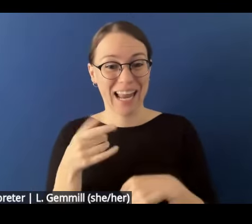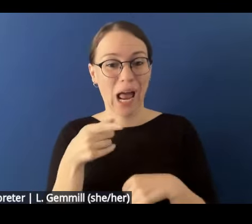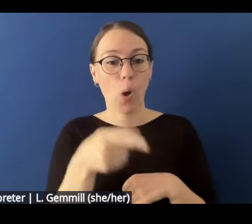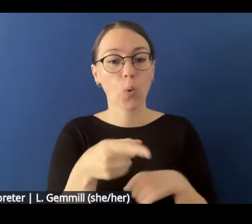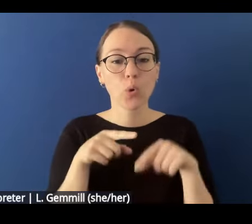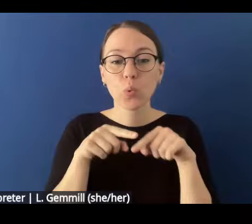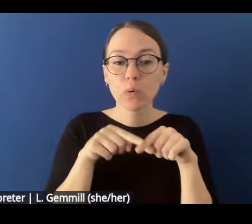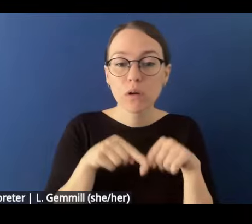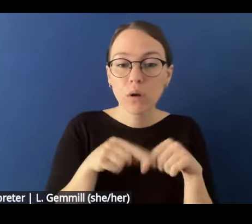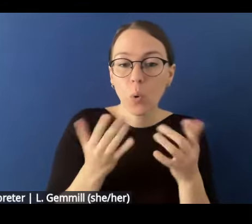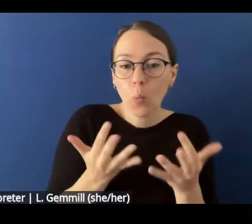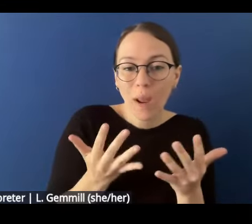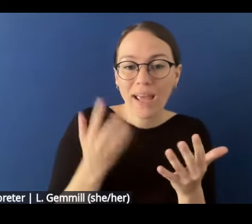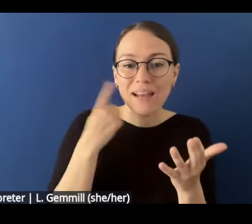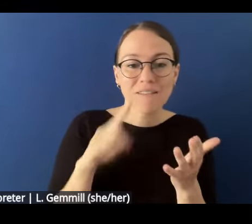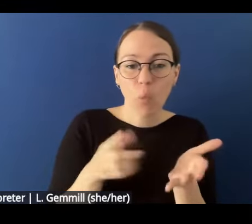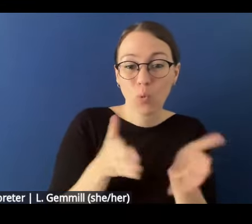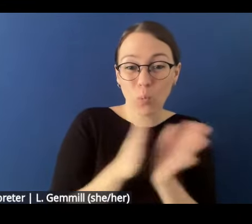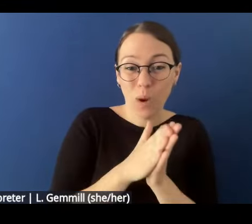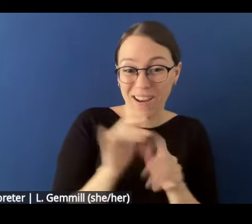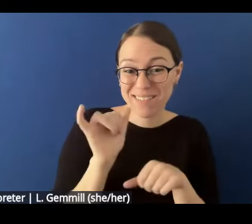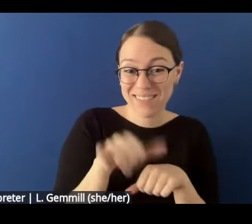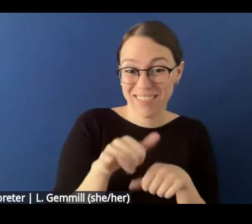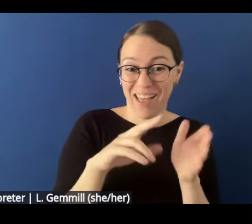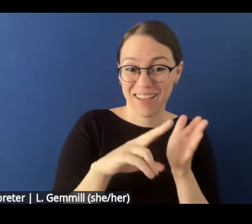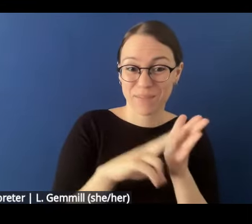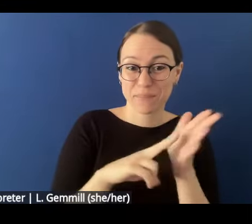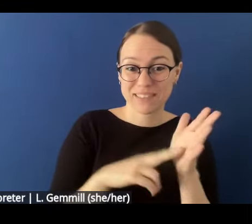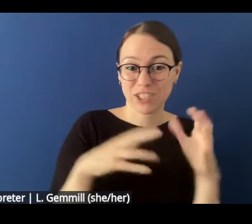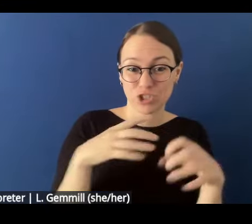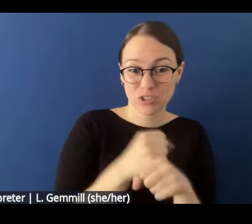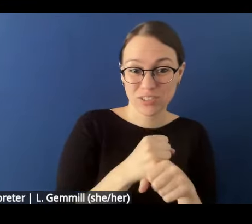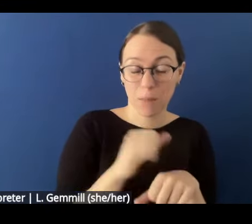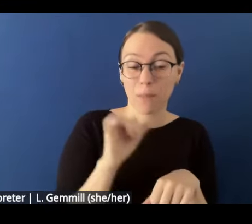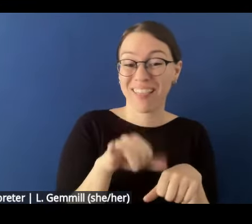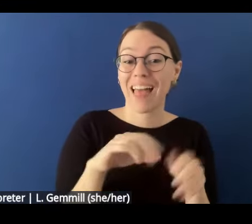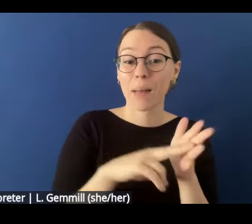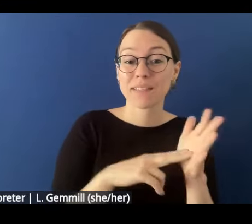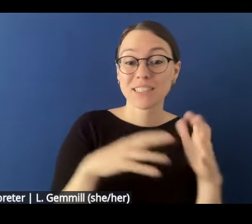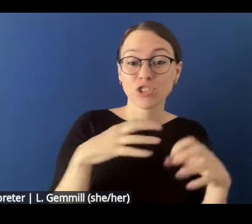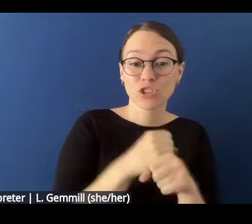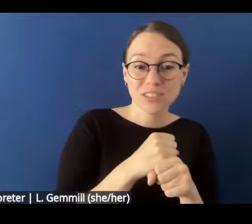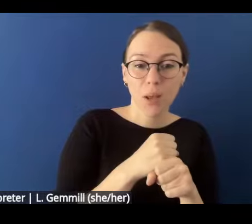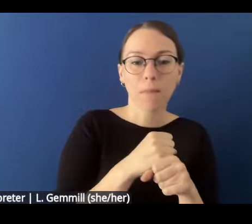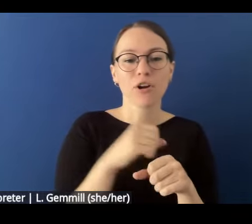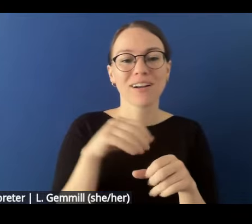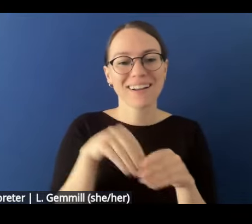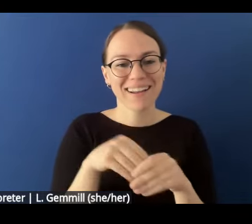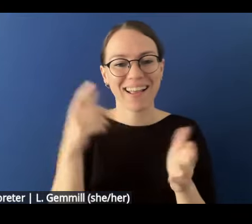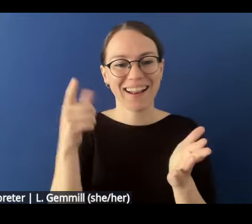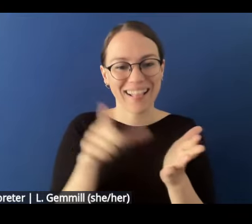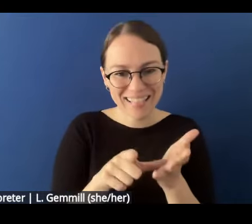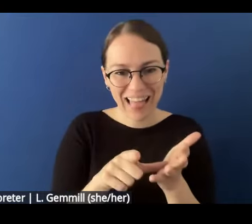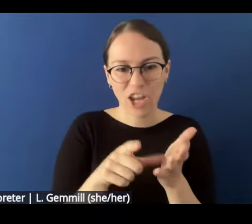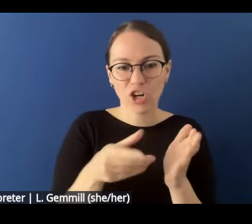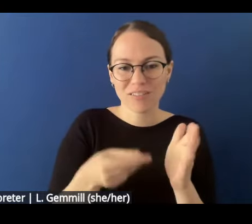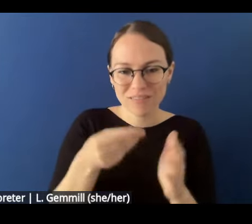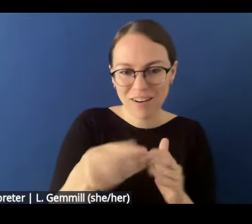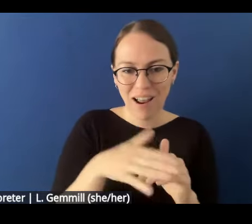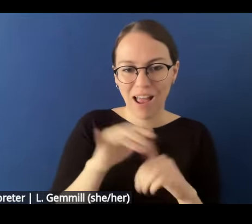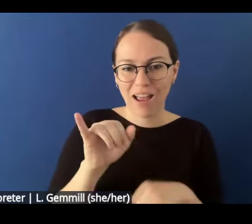for approval of a petition summary that was included in a letter received by the Bureau on June 16th, and it says,